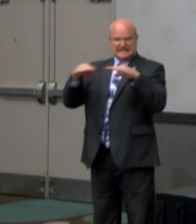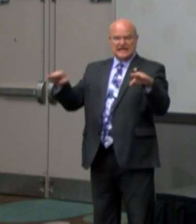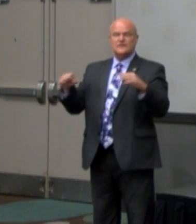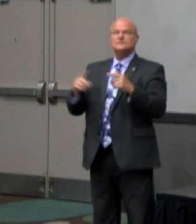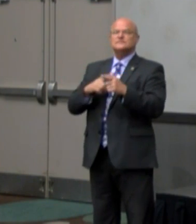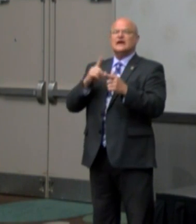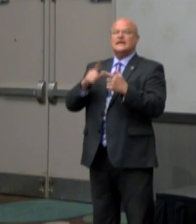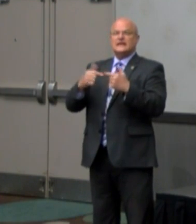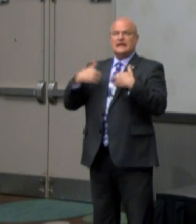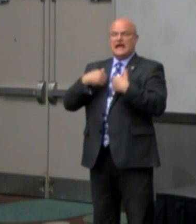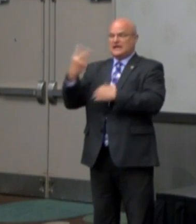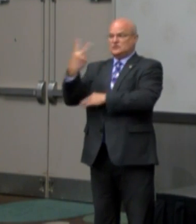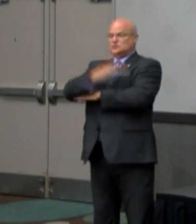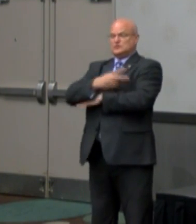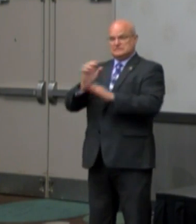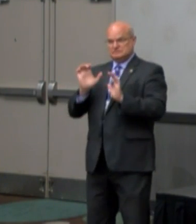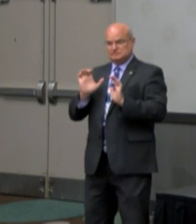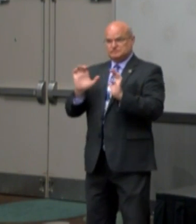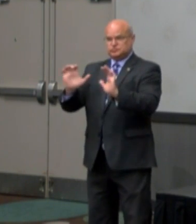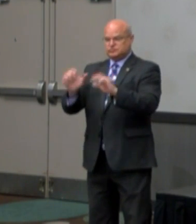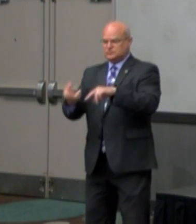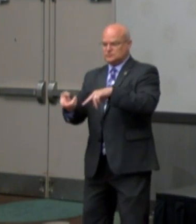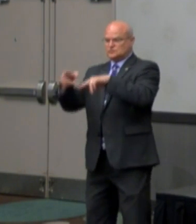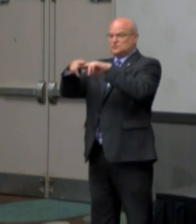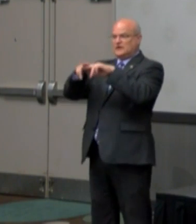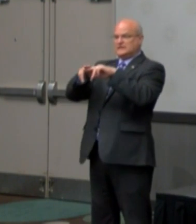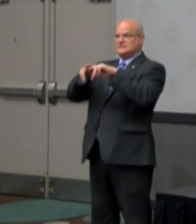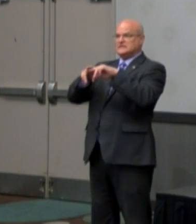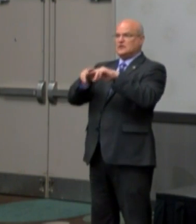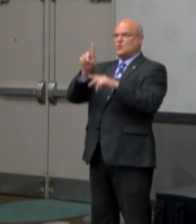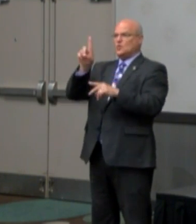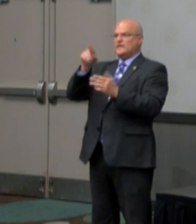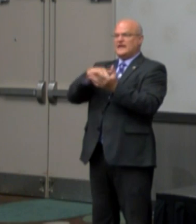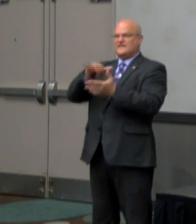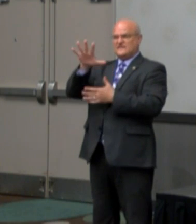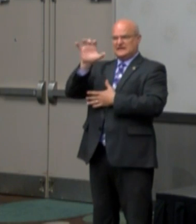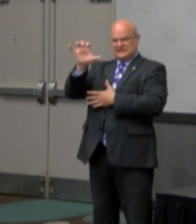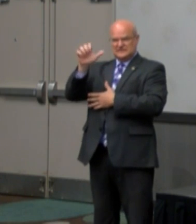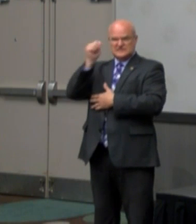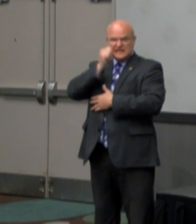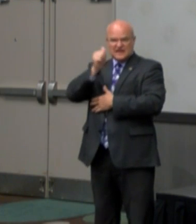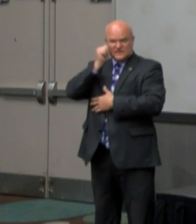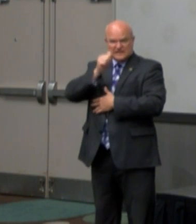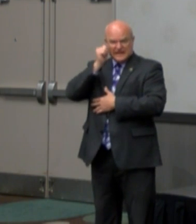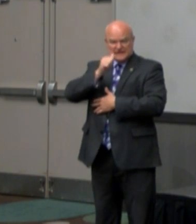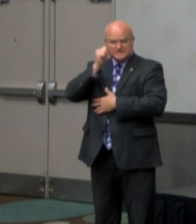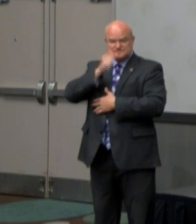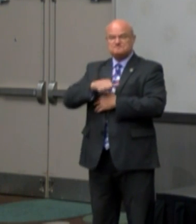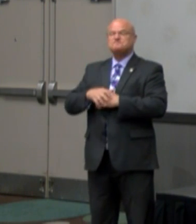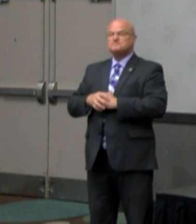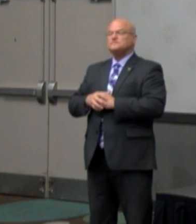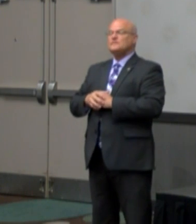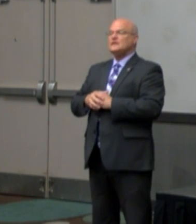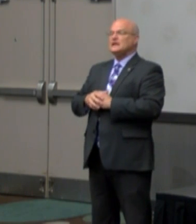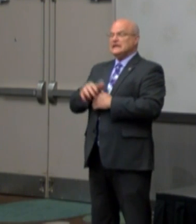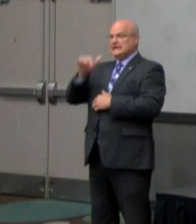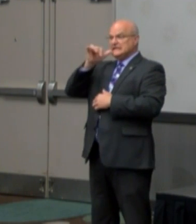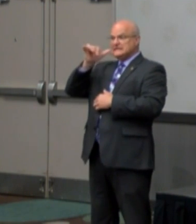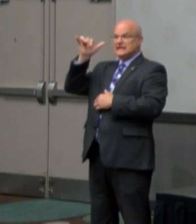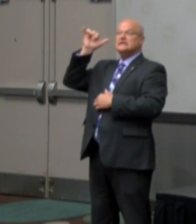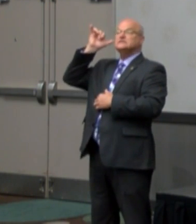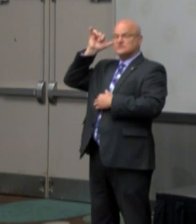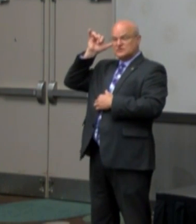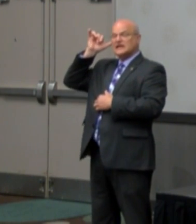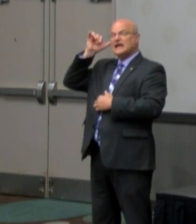and then we had a 2-day surge that raised it to about 1,500 testing level.